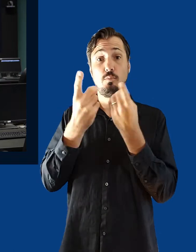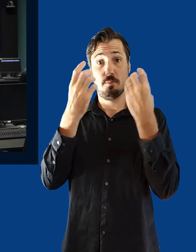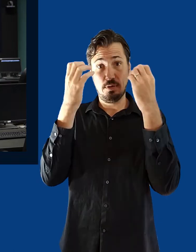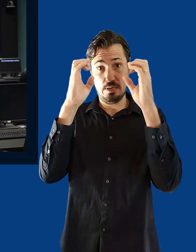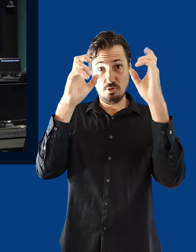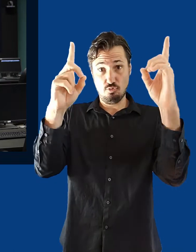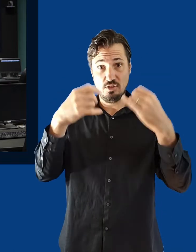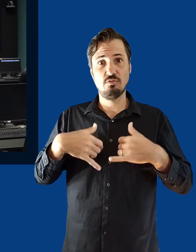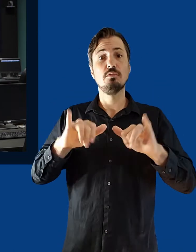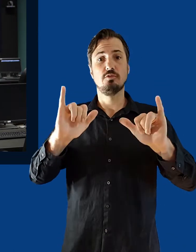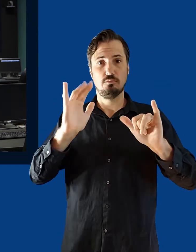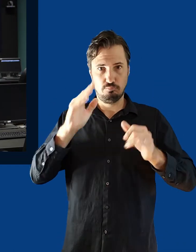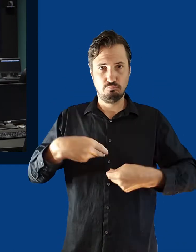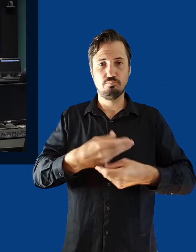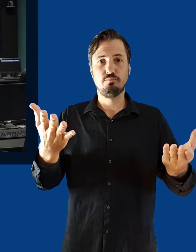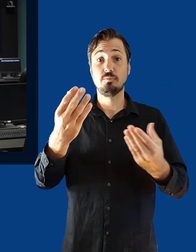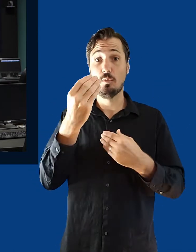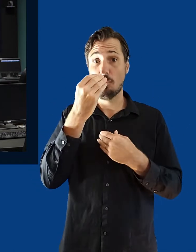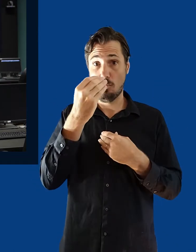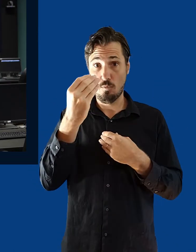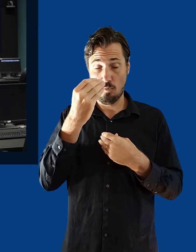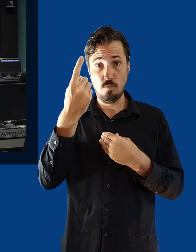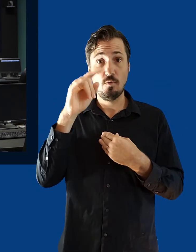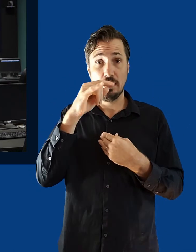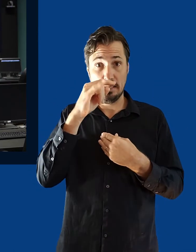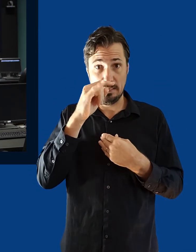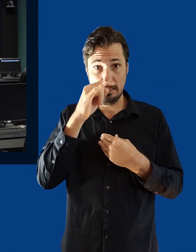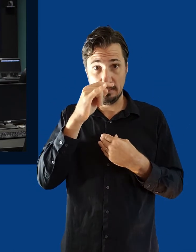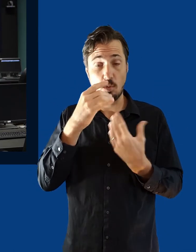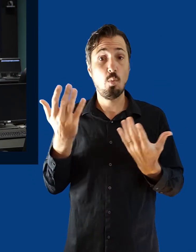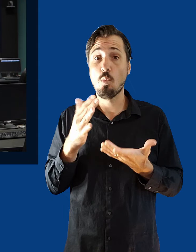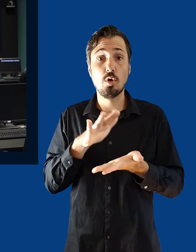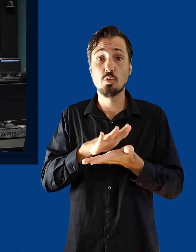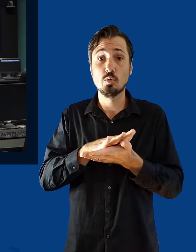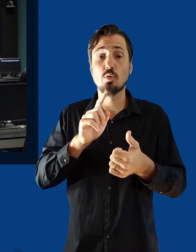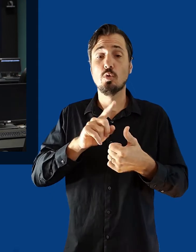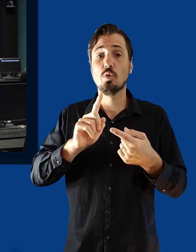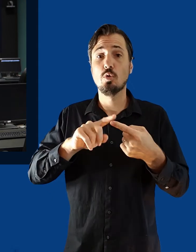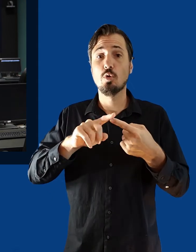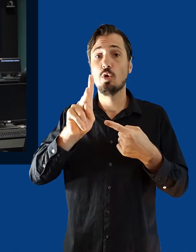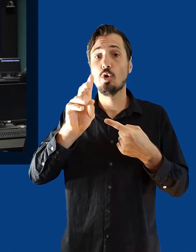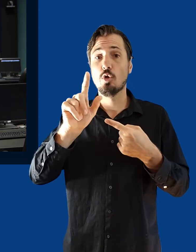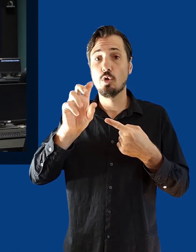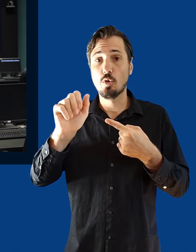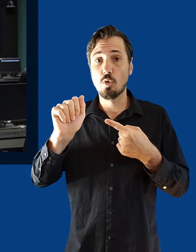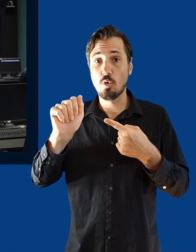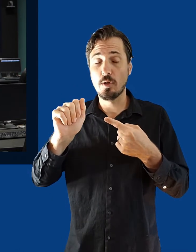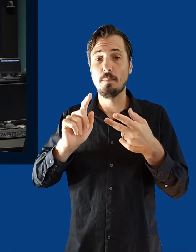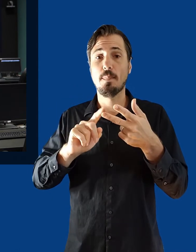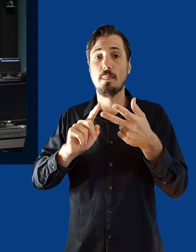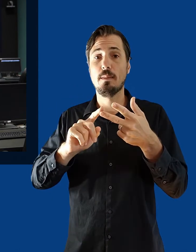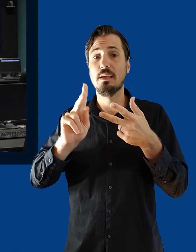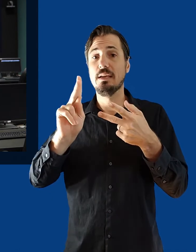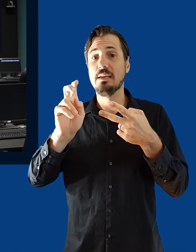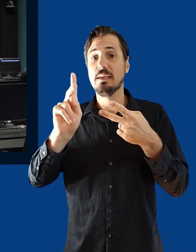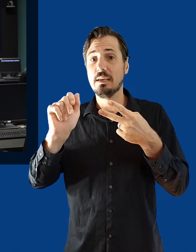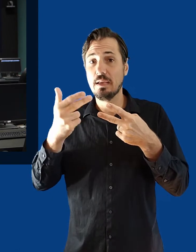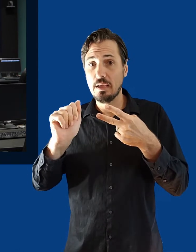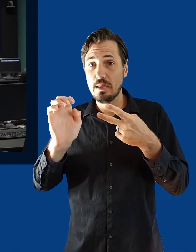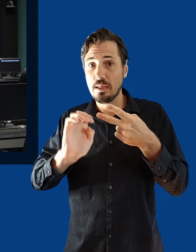Kauai. Participating schools include Koloa Elementary, Kekaha Elementary, Kapa'a High School,